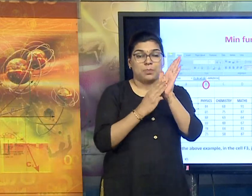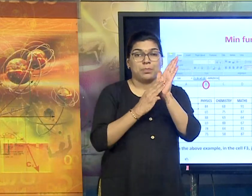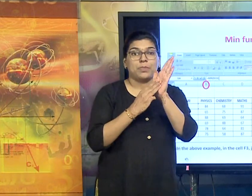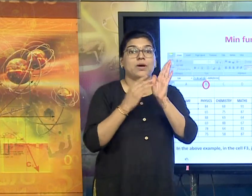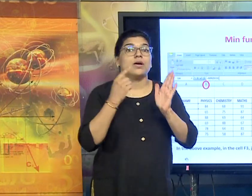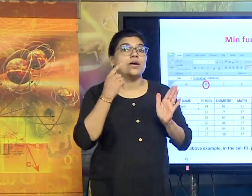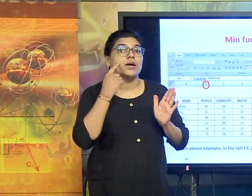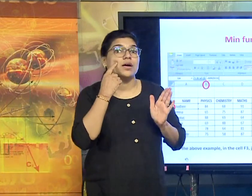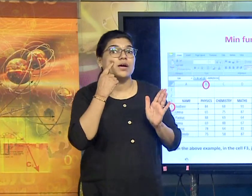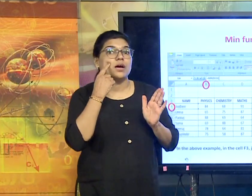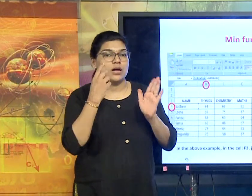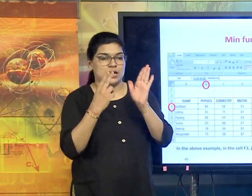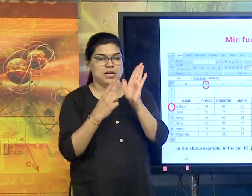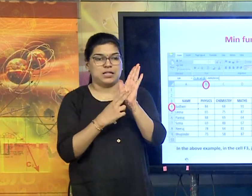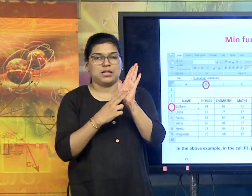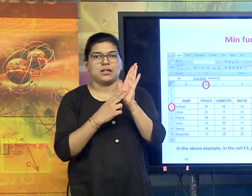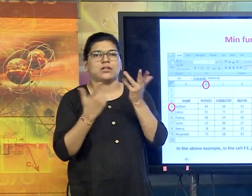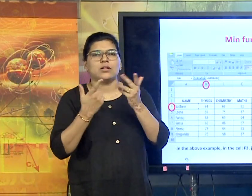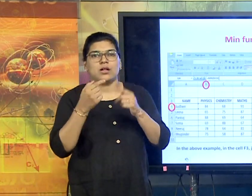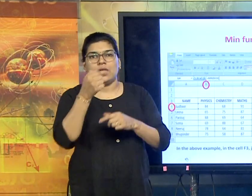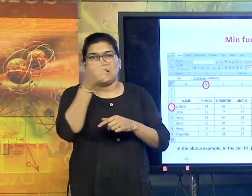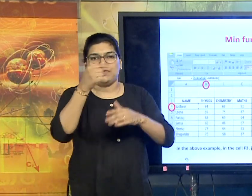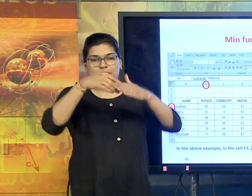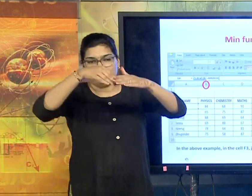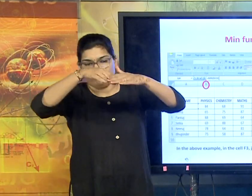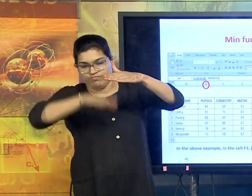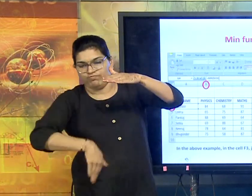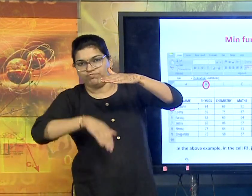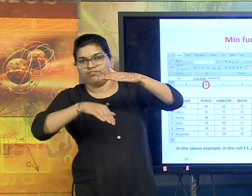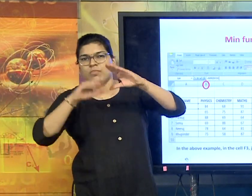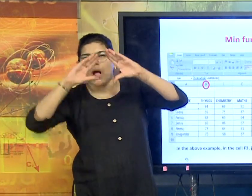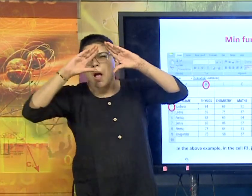here we are going to find the minimum function.